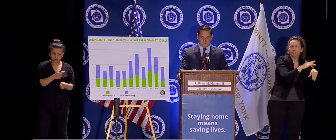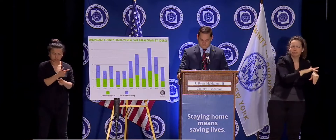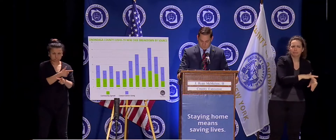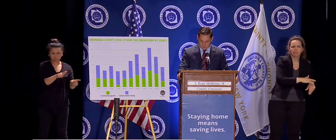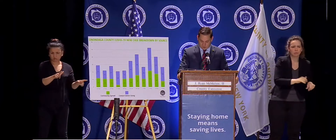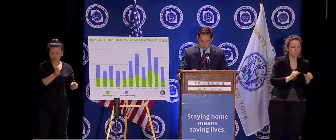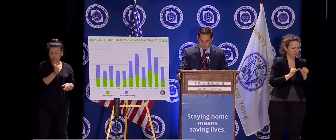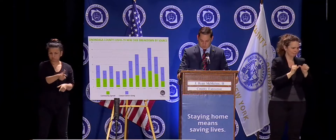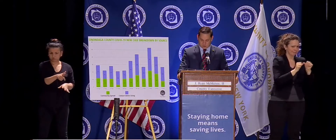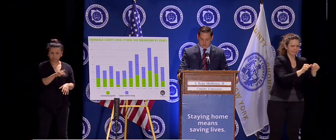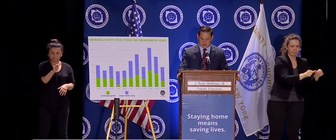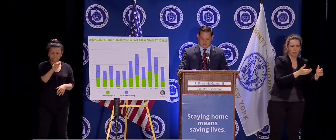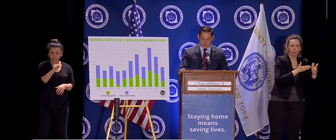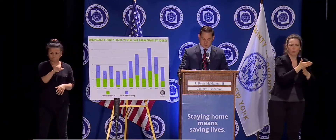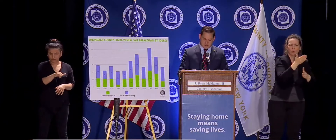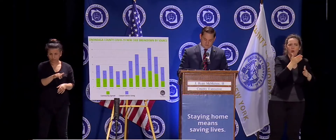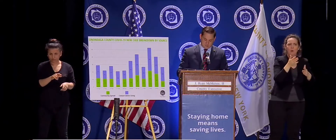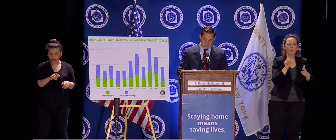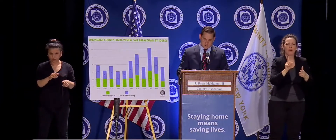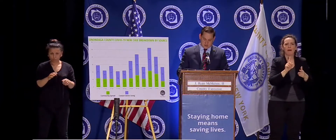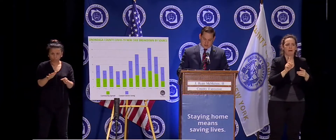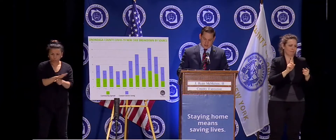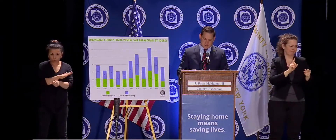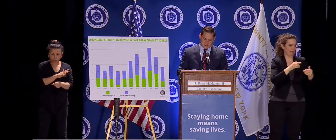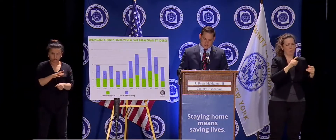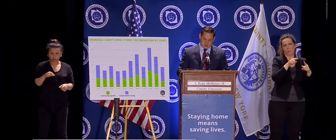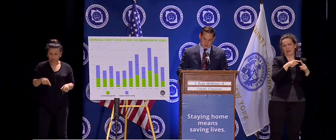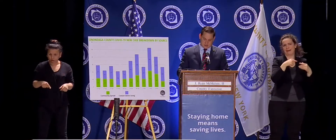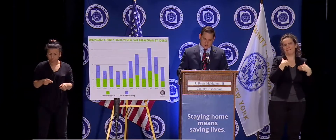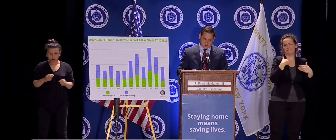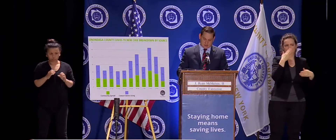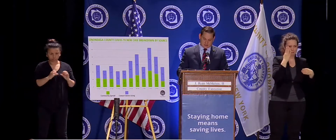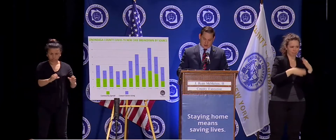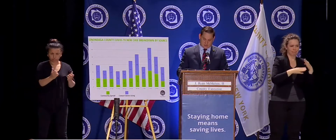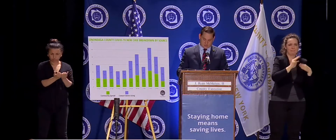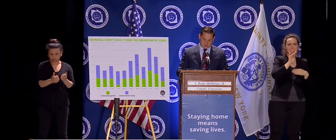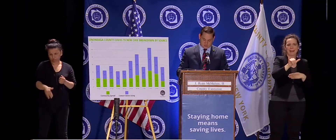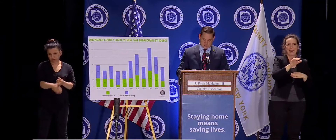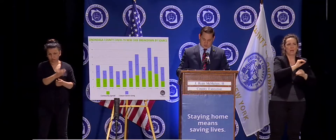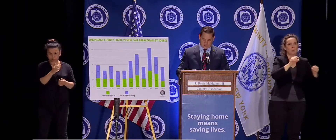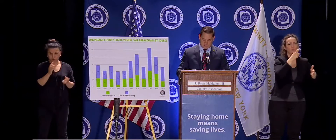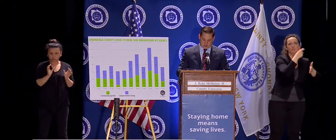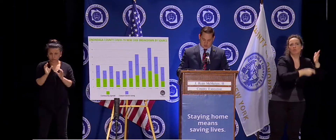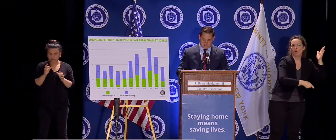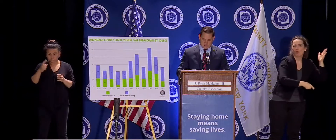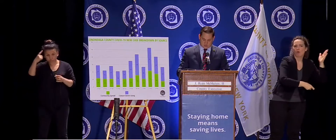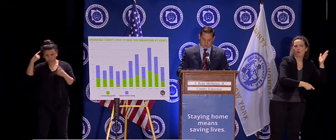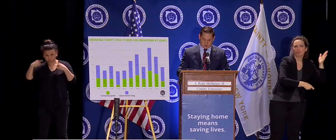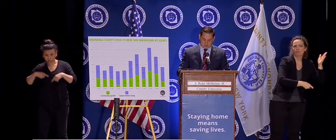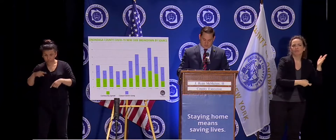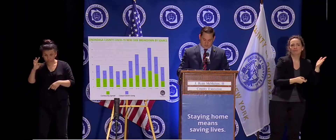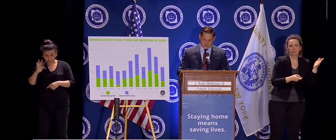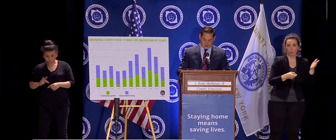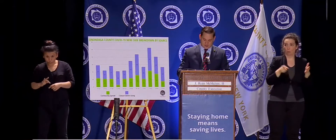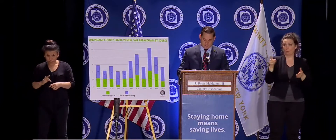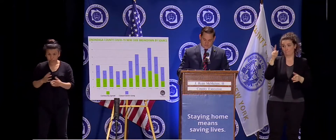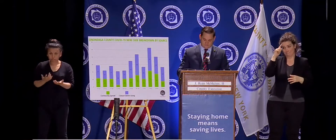May. So please take advantage of that. And again, mental health, certainly